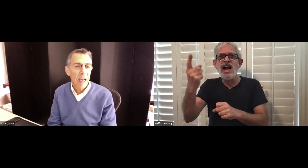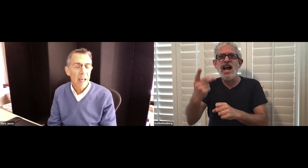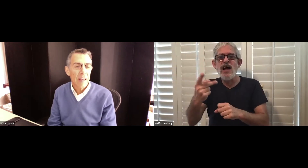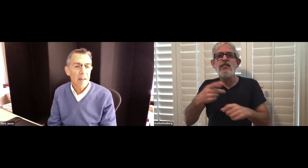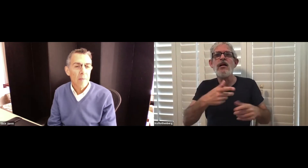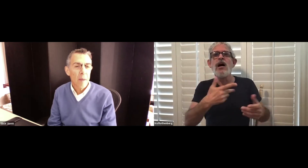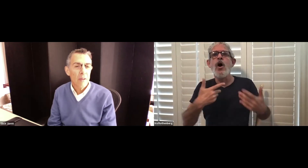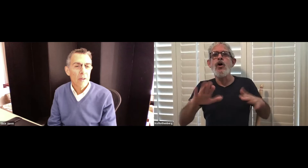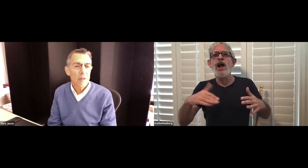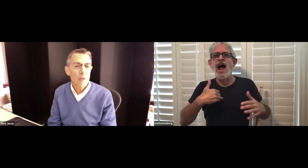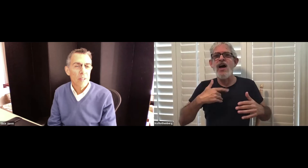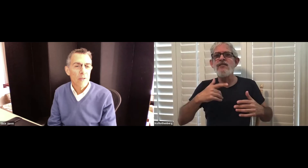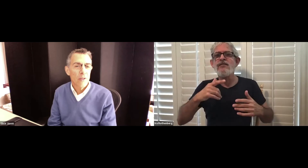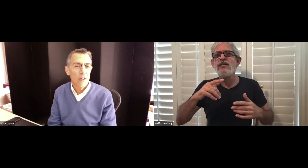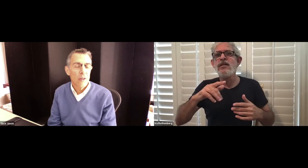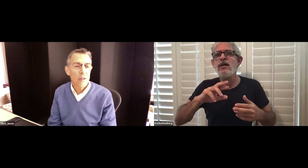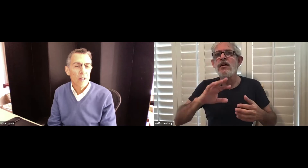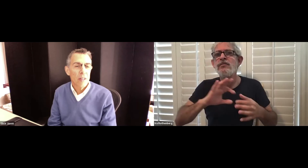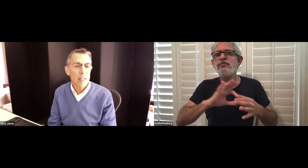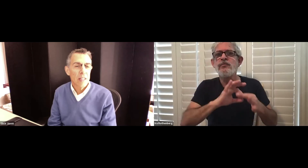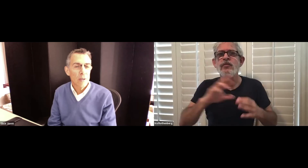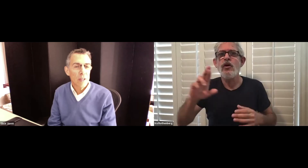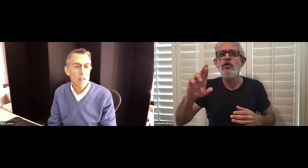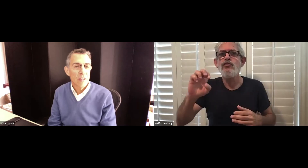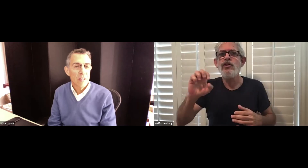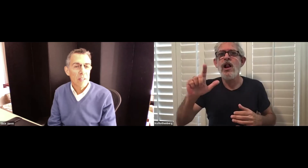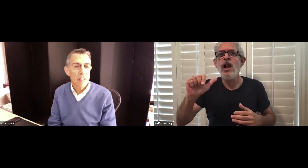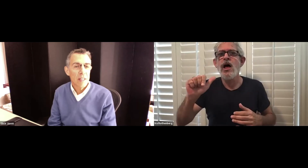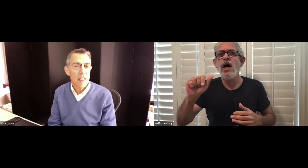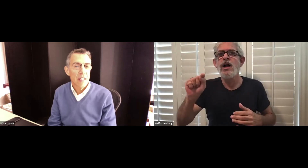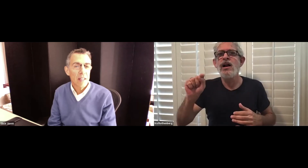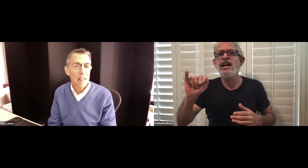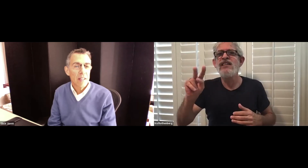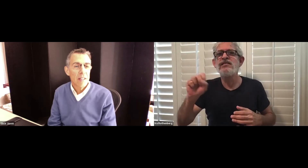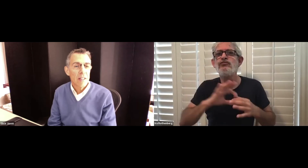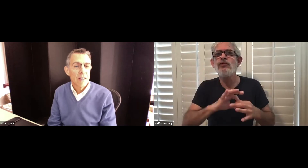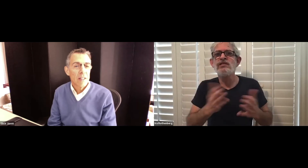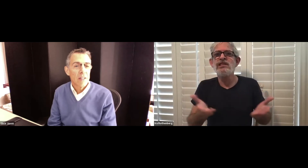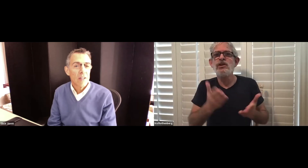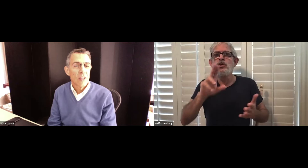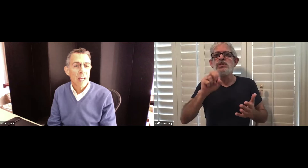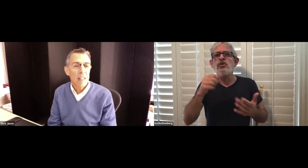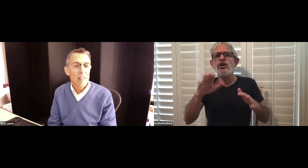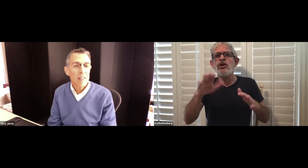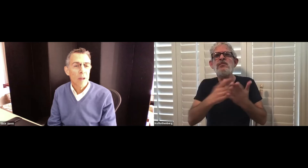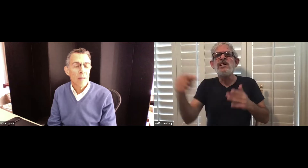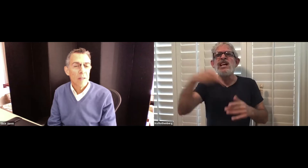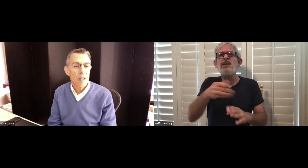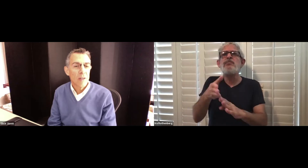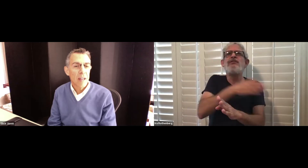And my mother was there for 2 years, and she had some relatives in the United States,